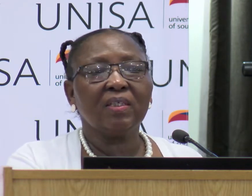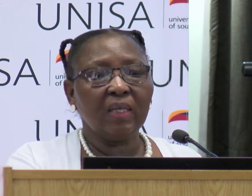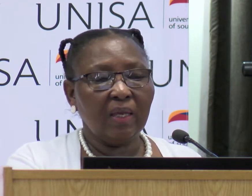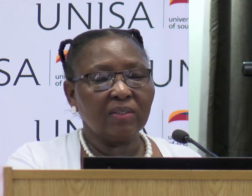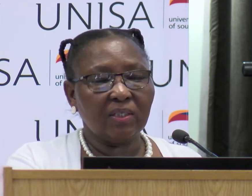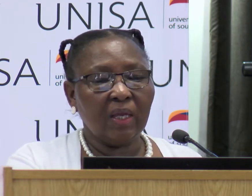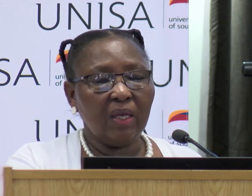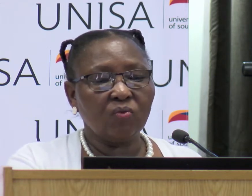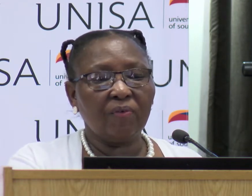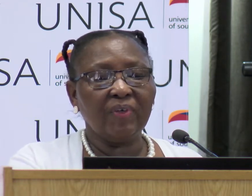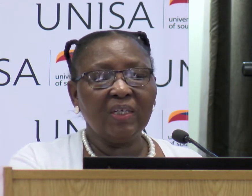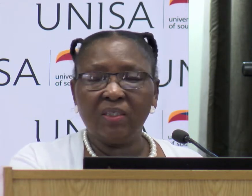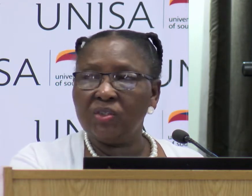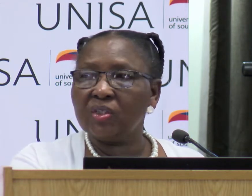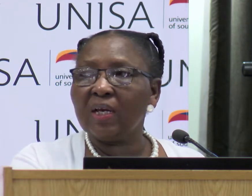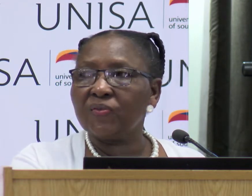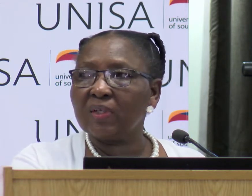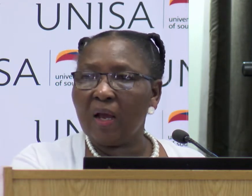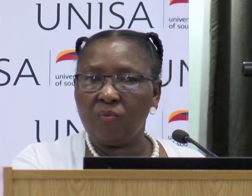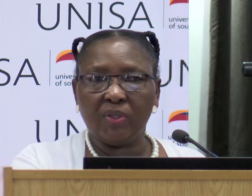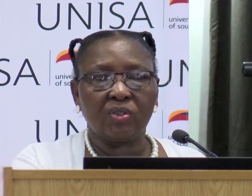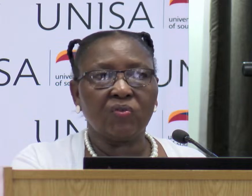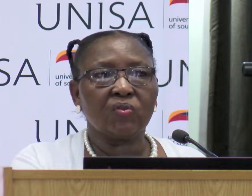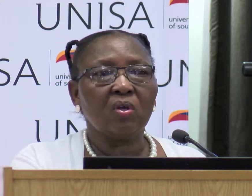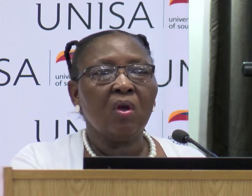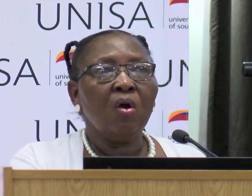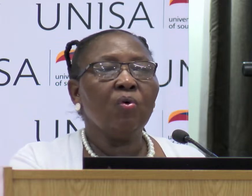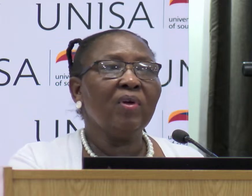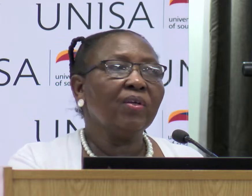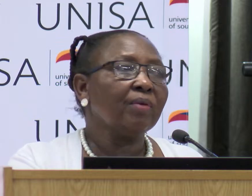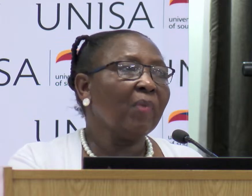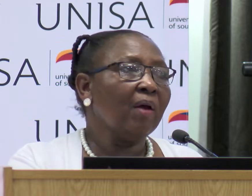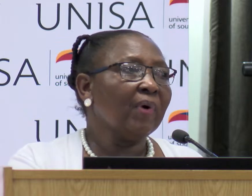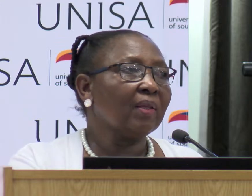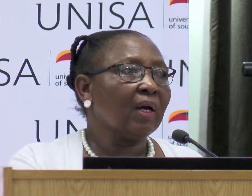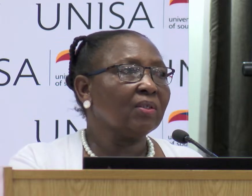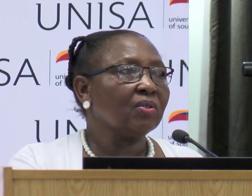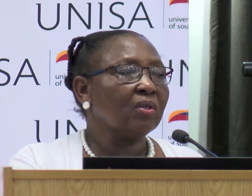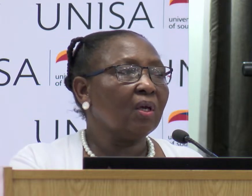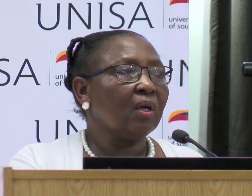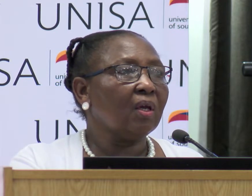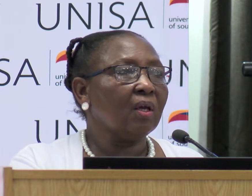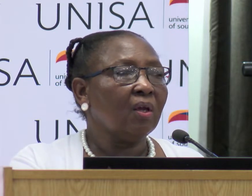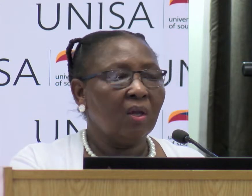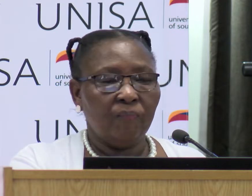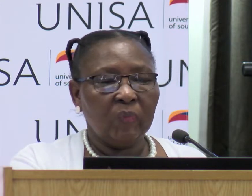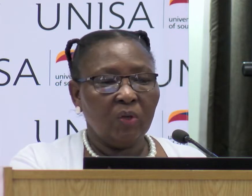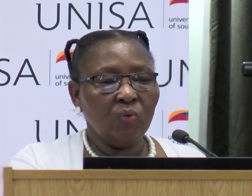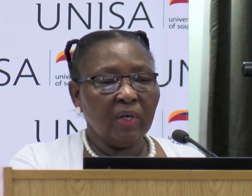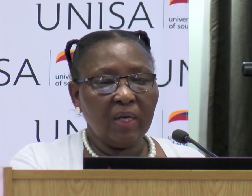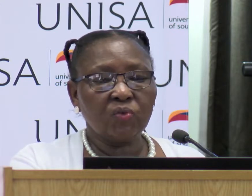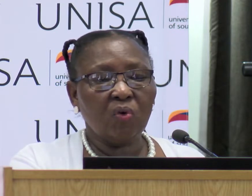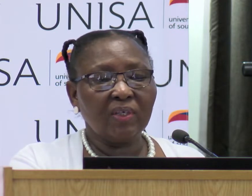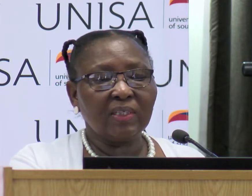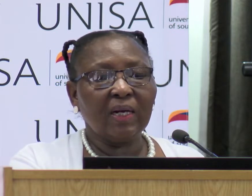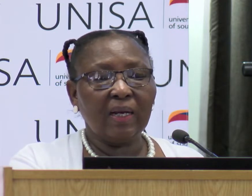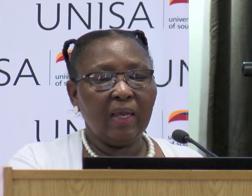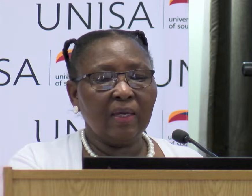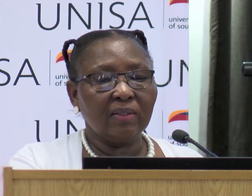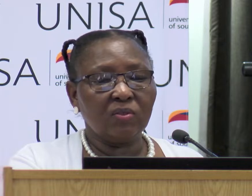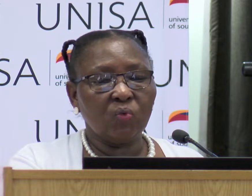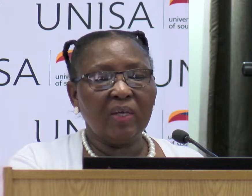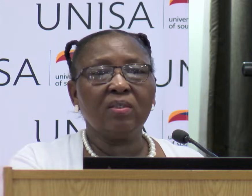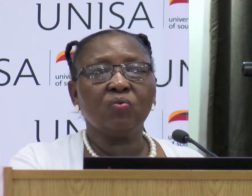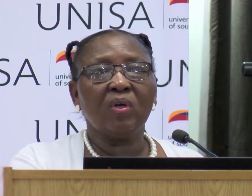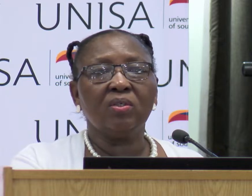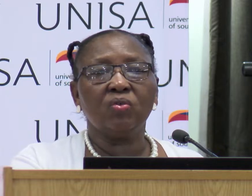the decade of indigenous languages. We will remember that UNESCO